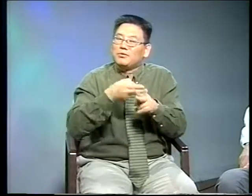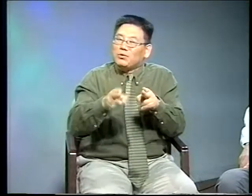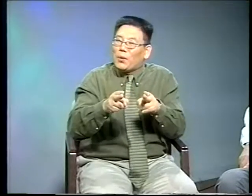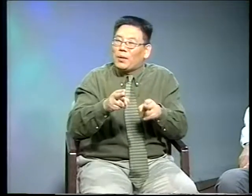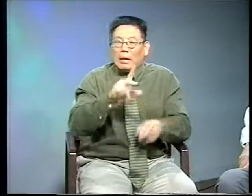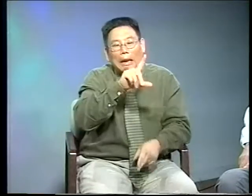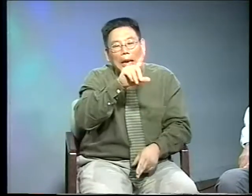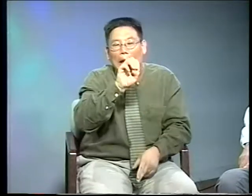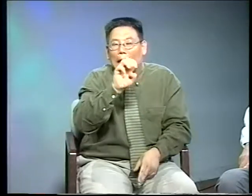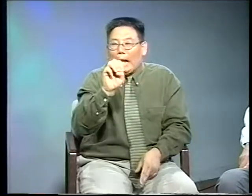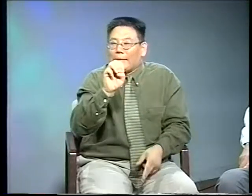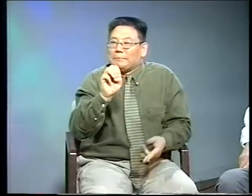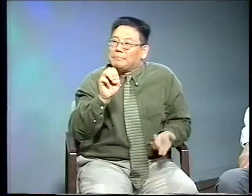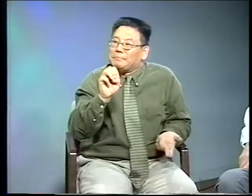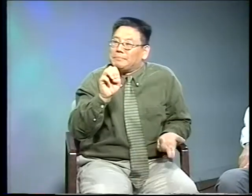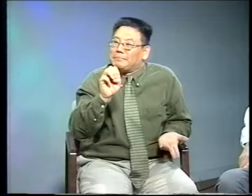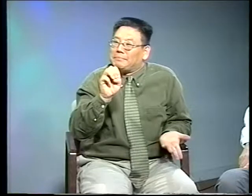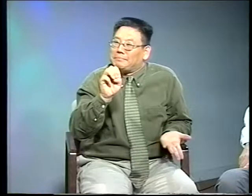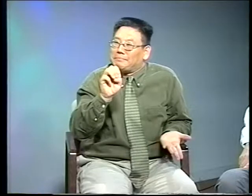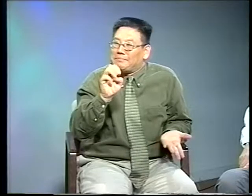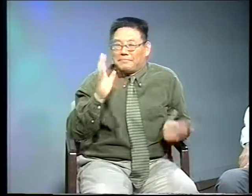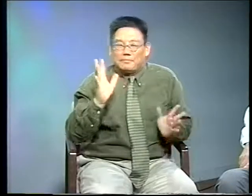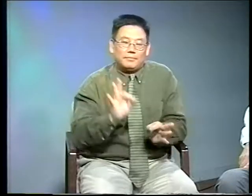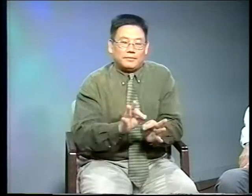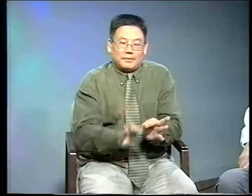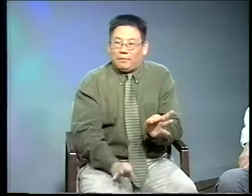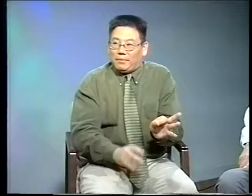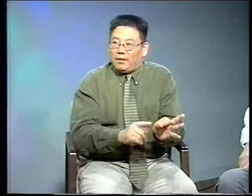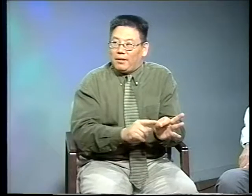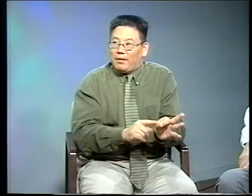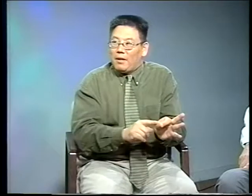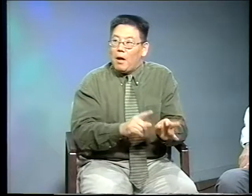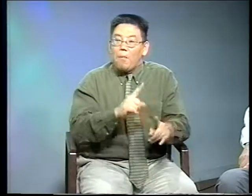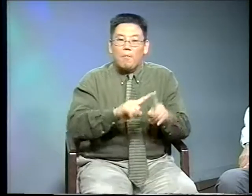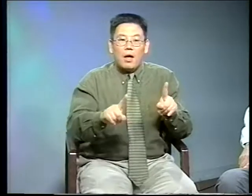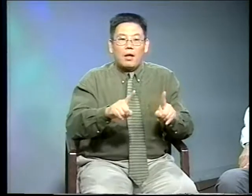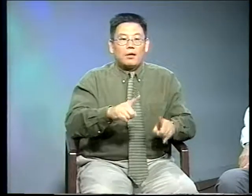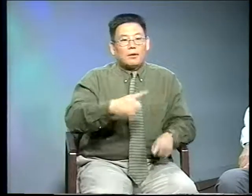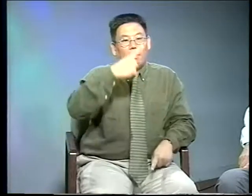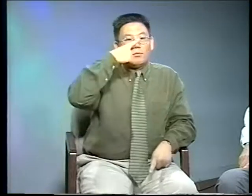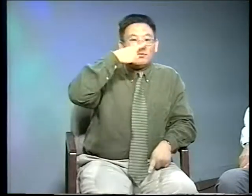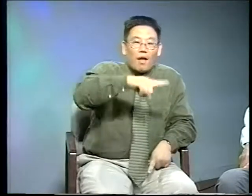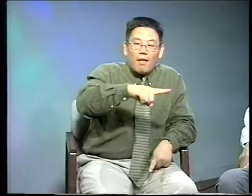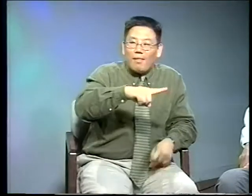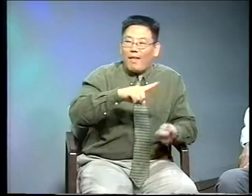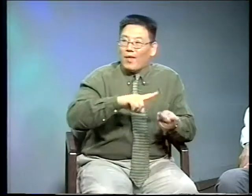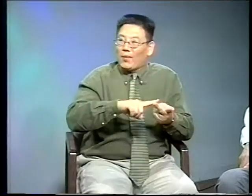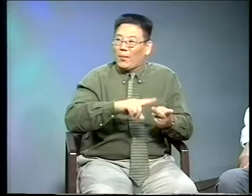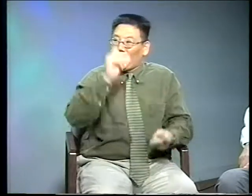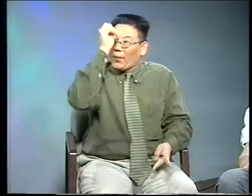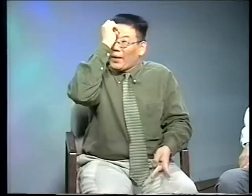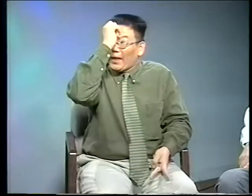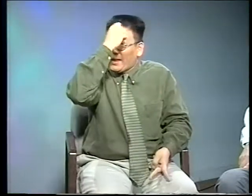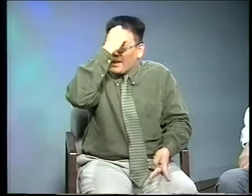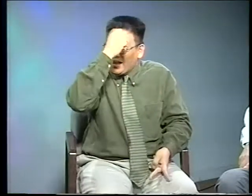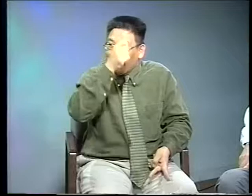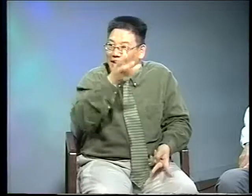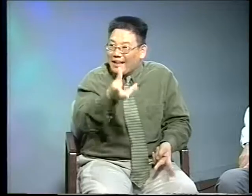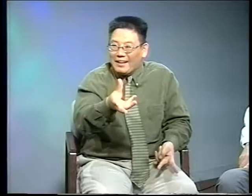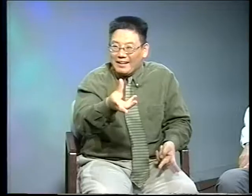And there were people that got up. Of course, some people whose names were just simple, such as Lee. But you get into some Thai names or